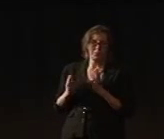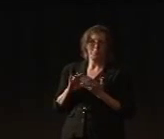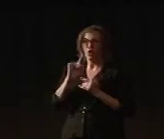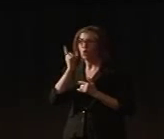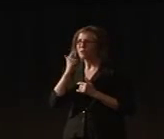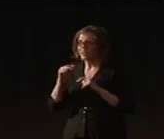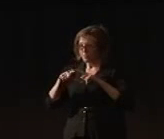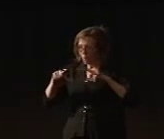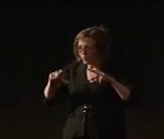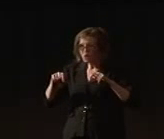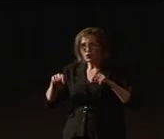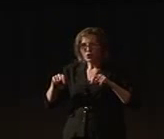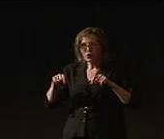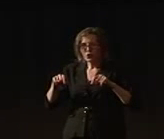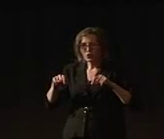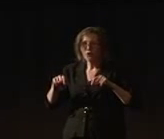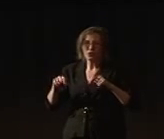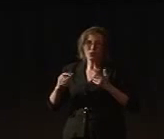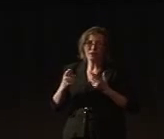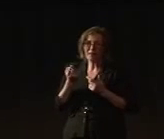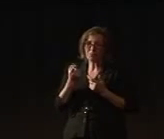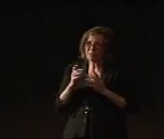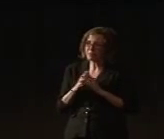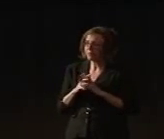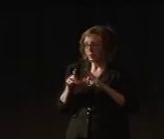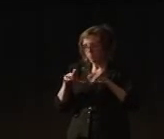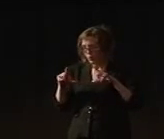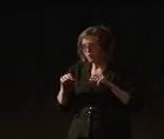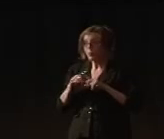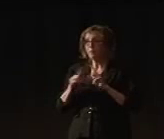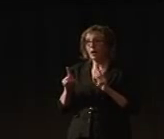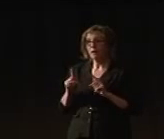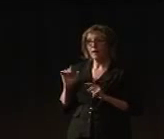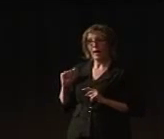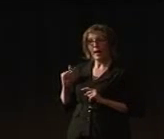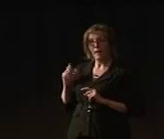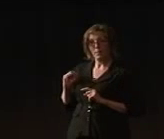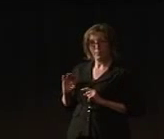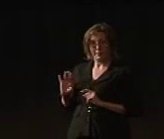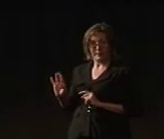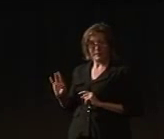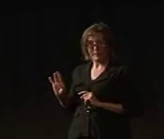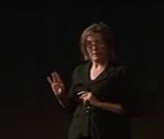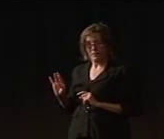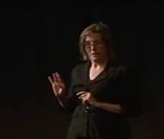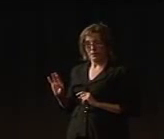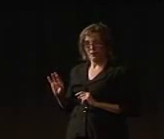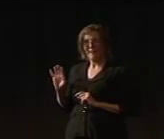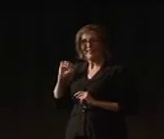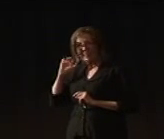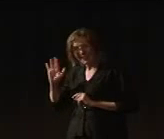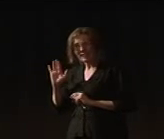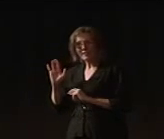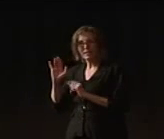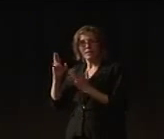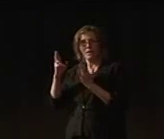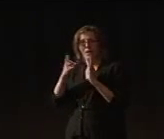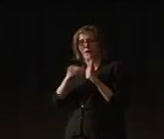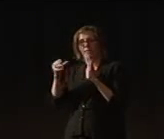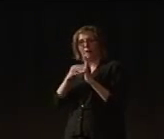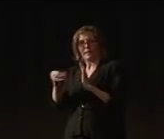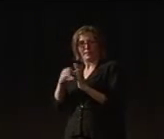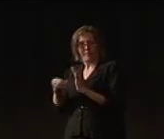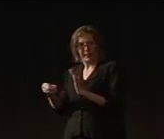a poster, which is actually what the Italian believed in. But it was Adam's facsimile. And Adam, when he makes facsimile, means that it's going to